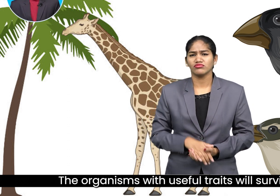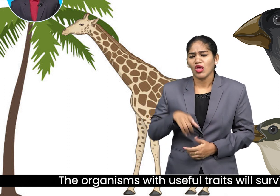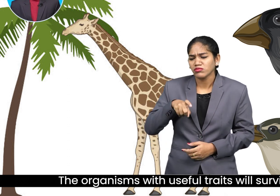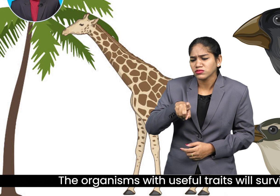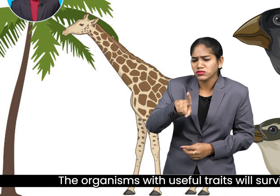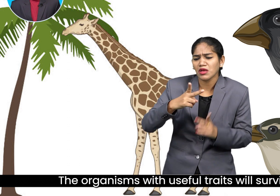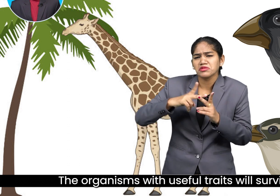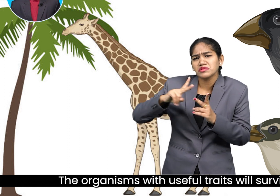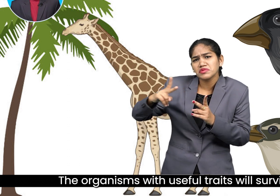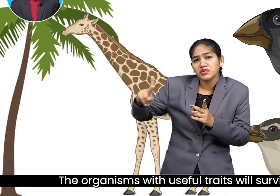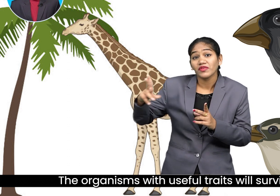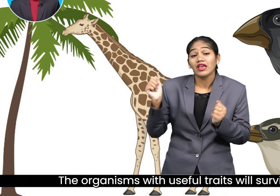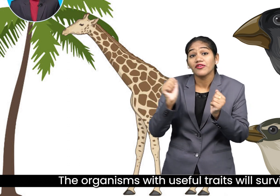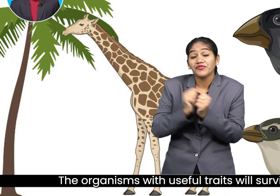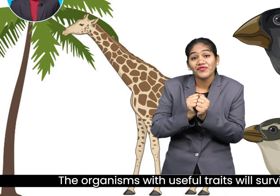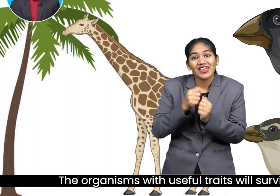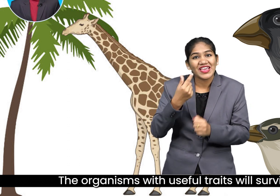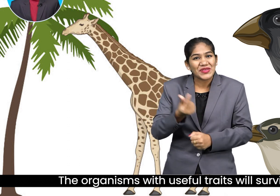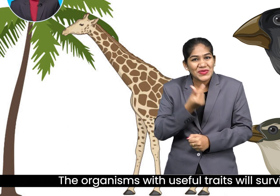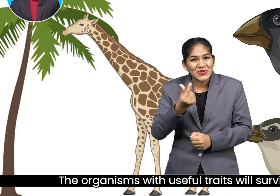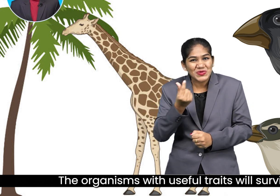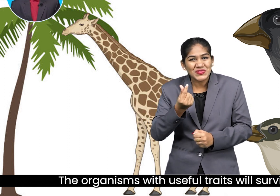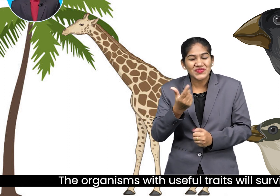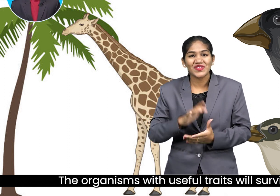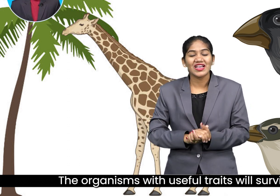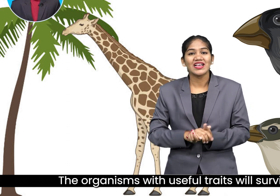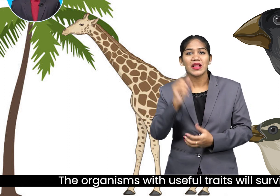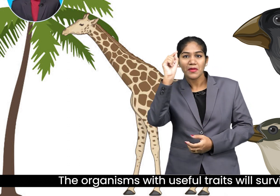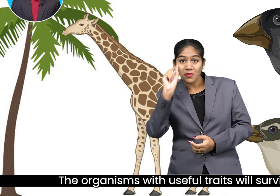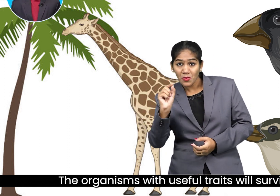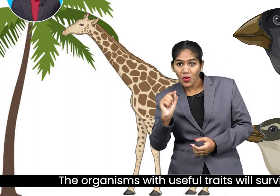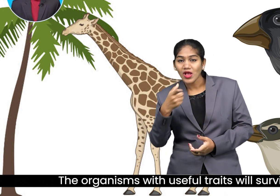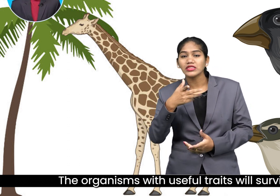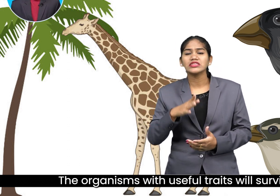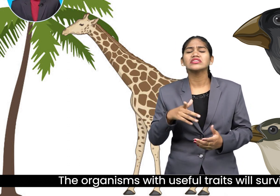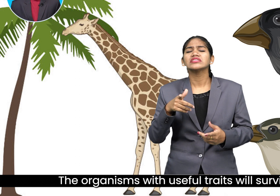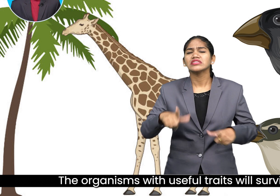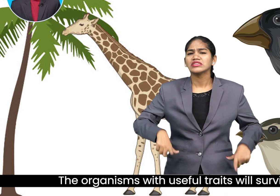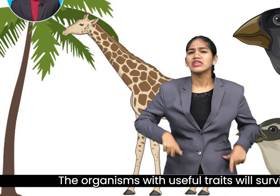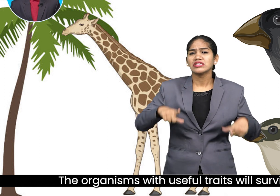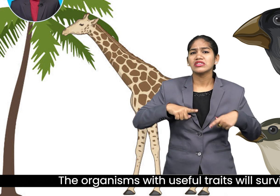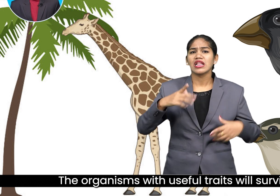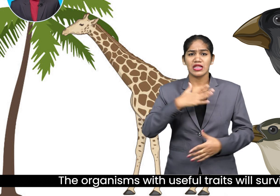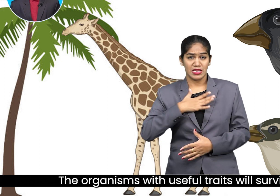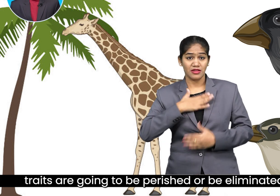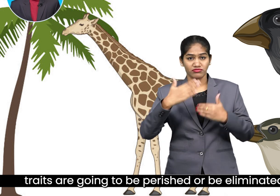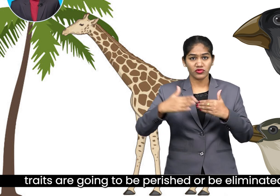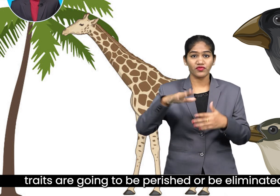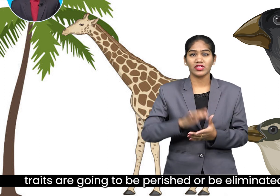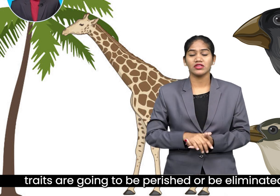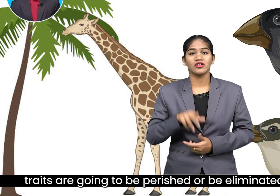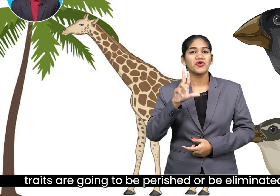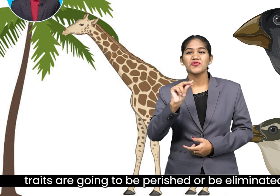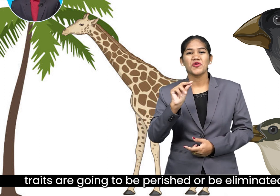The organisms with useful traits will survive and non-useful traits